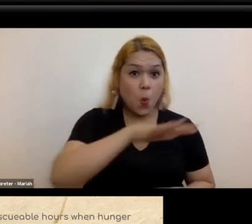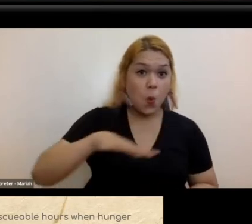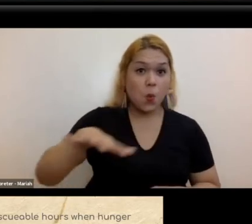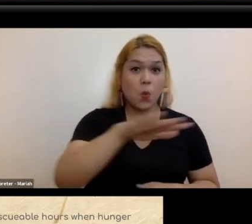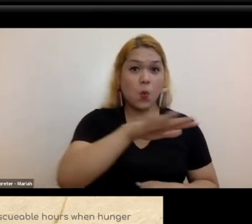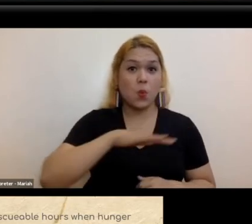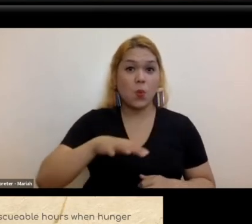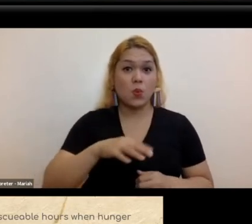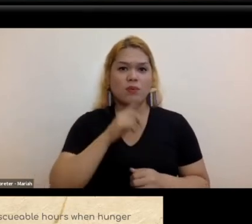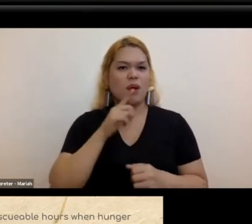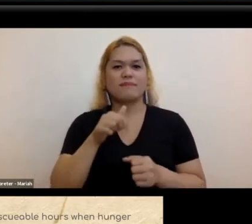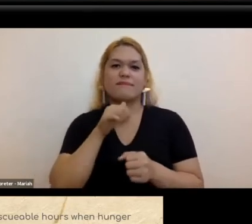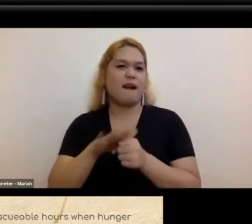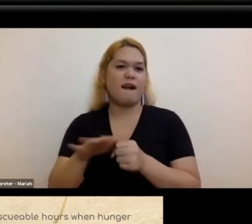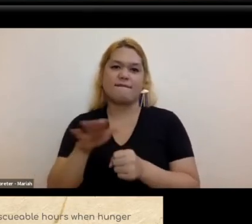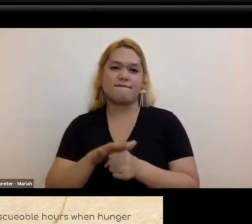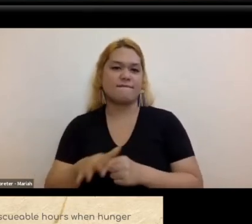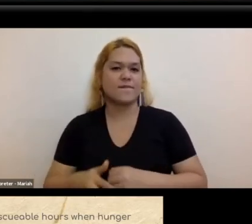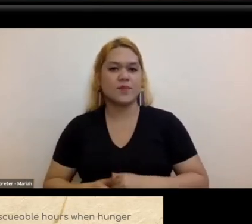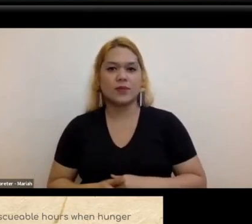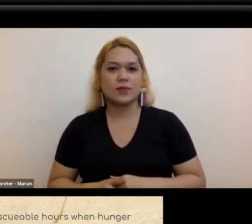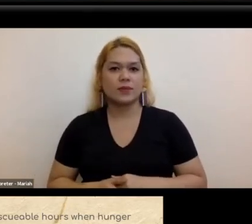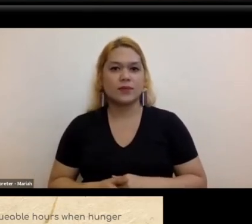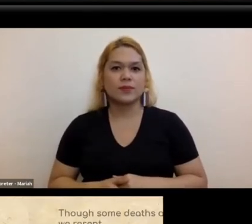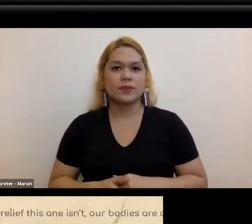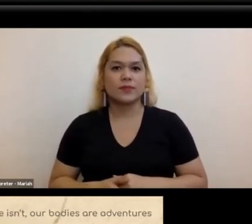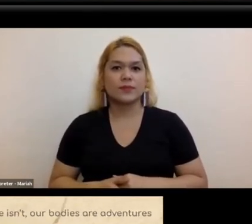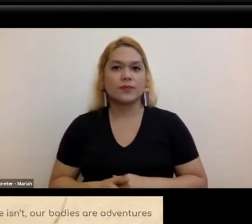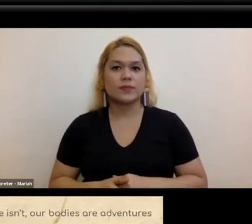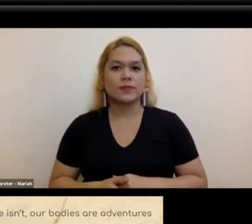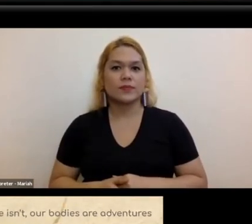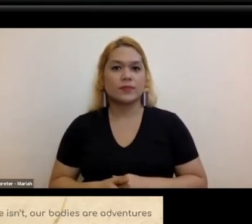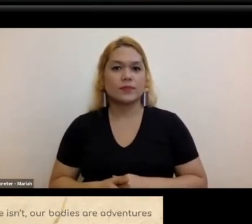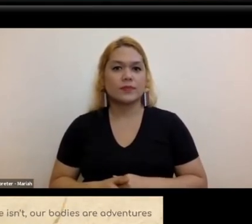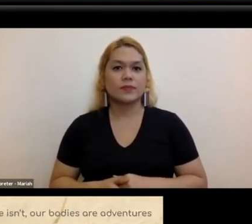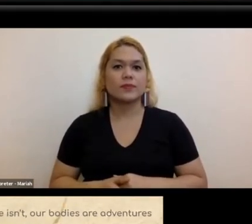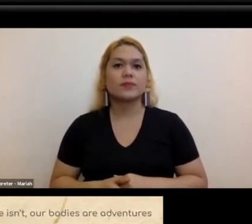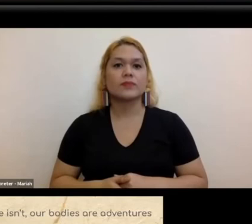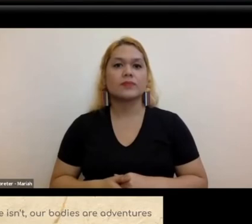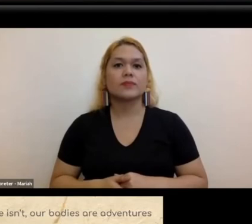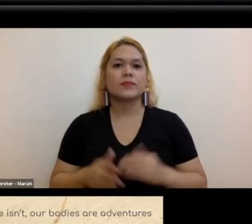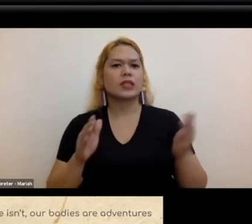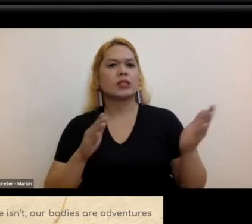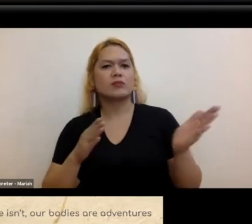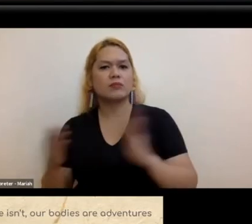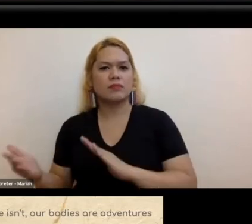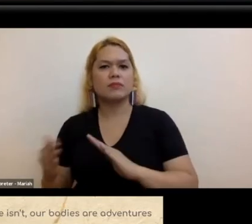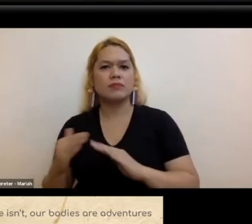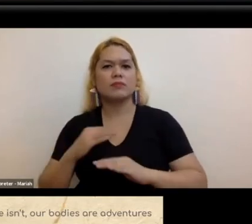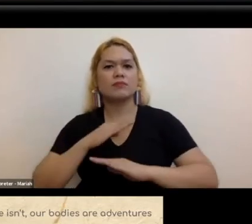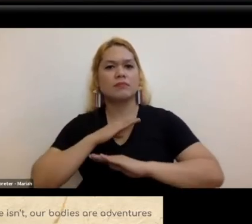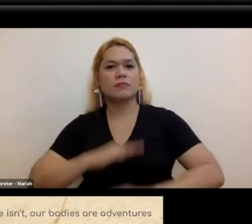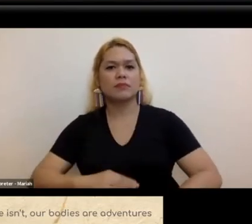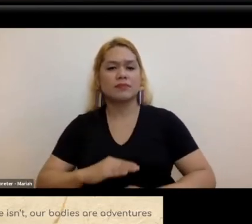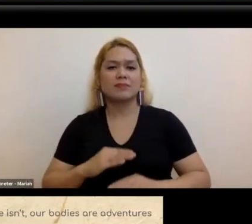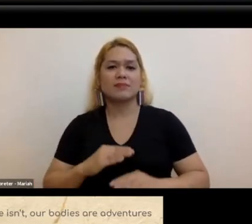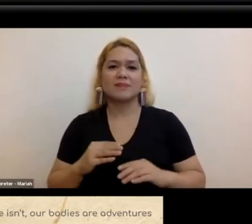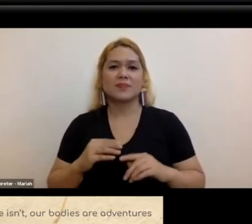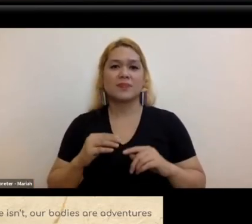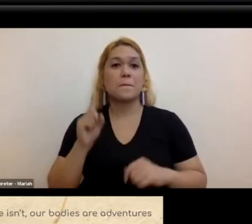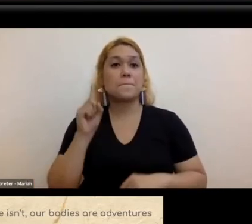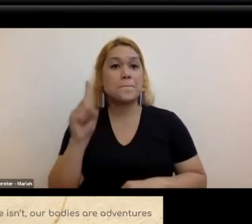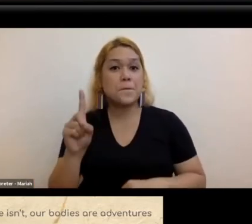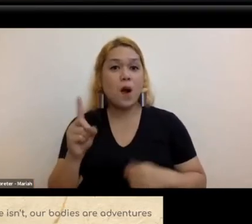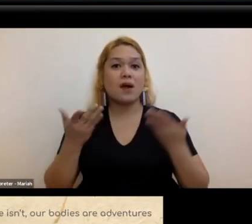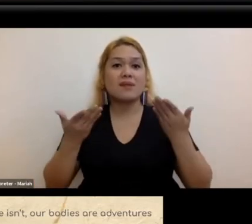are. Though some deaths are a relief, this one isn't. Our bodies are adventures we